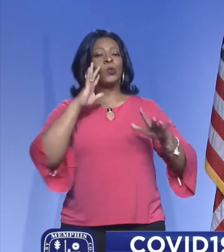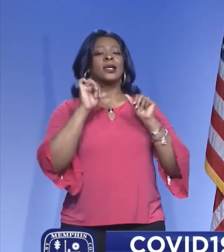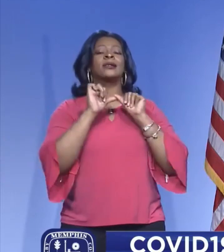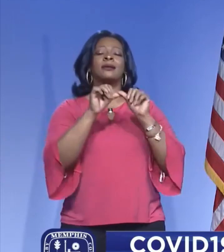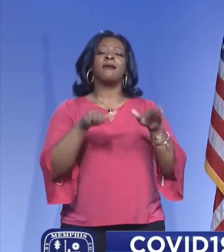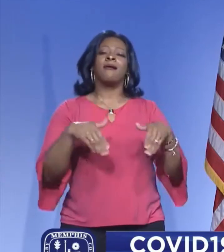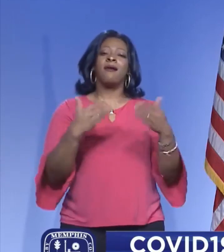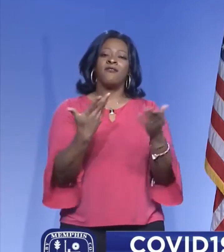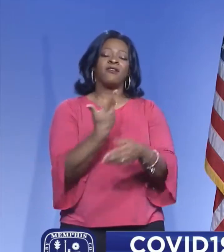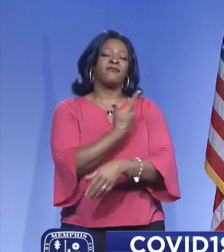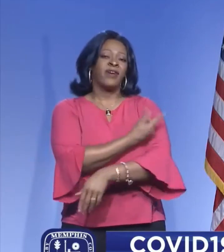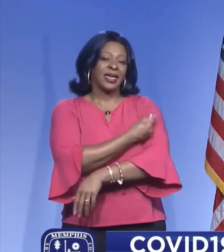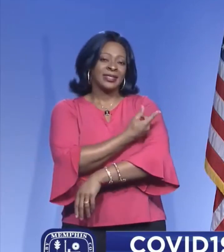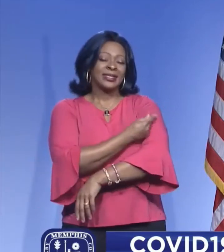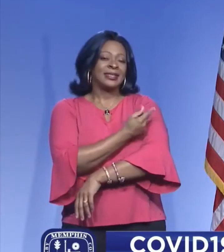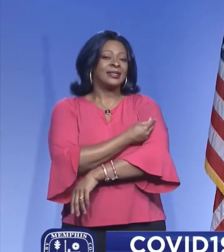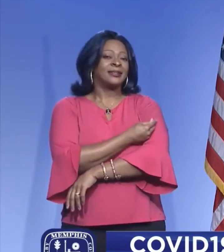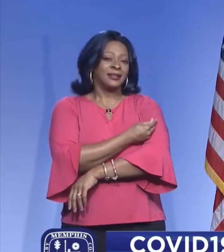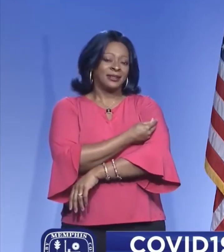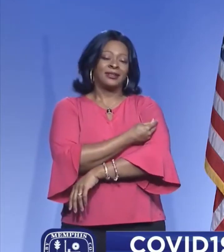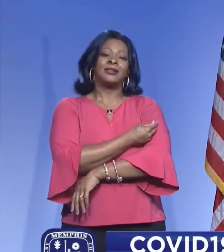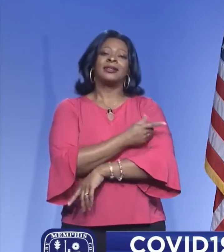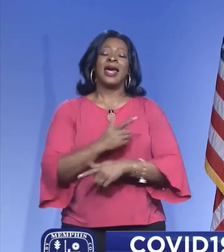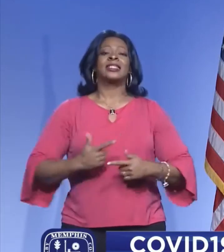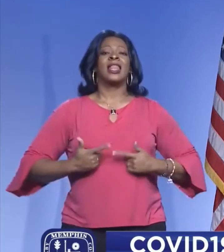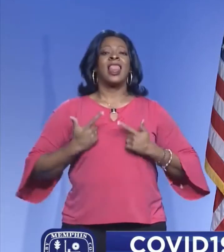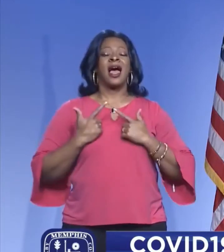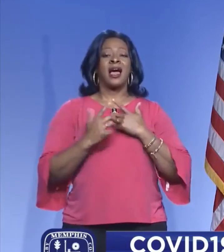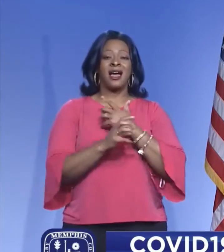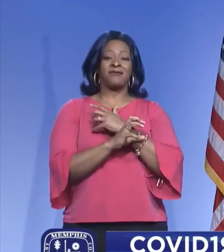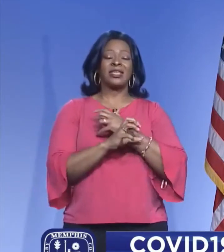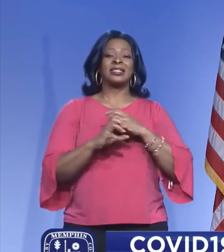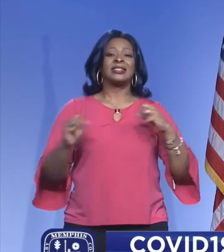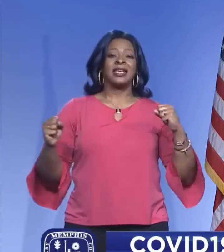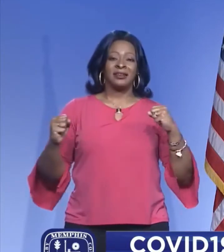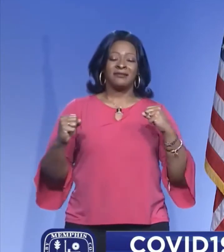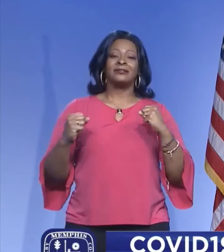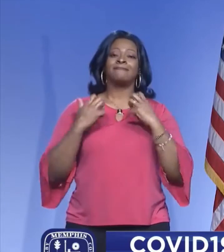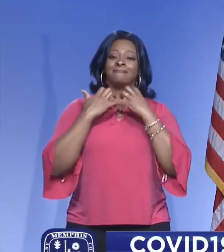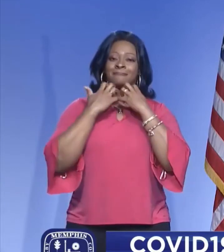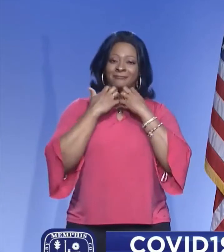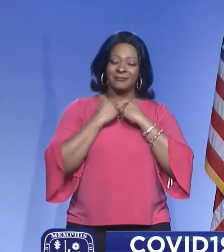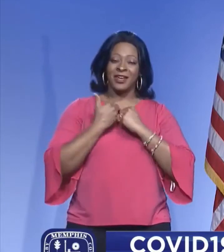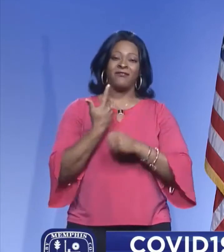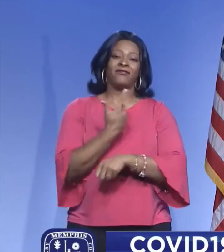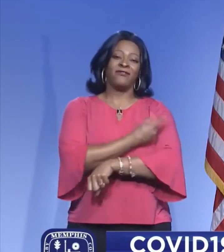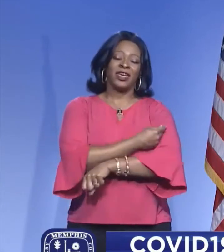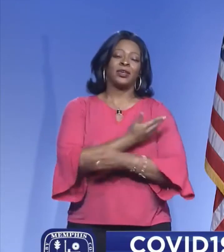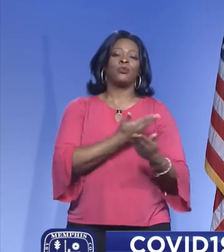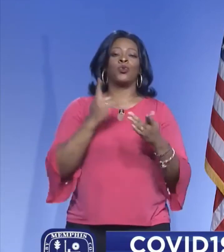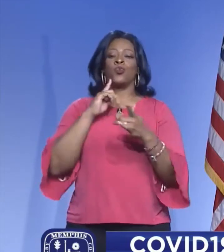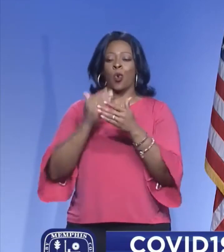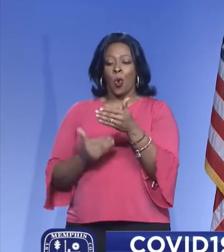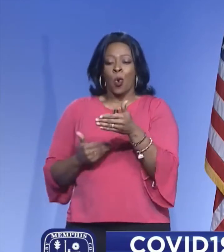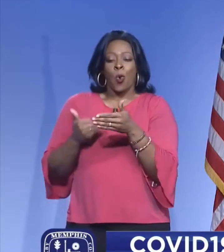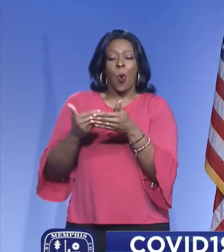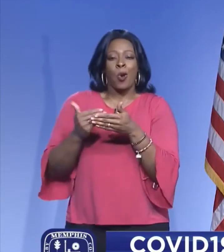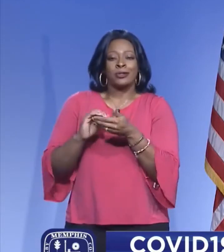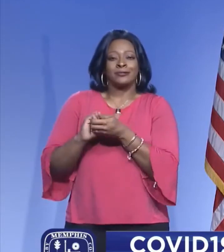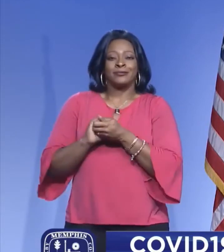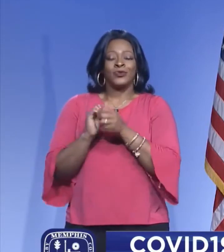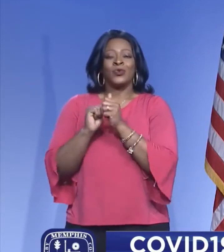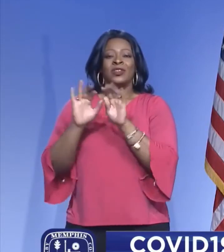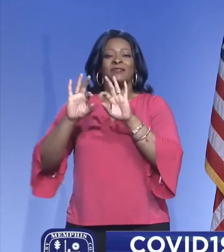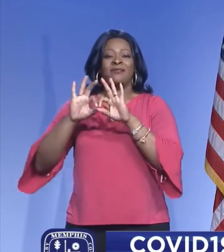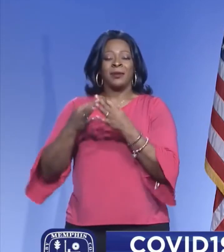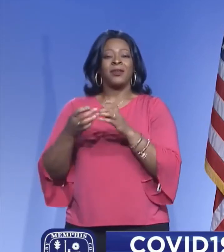the vaccine, and it's a life-saving vaccine that can also bring you closer together with your family, friends, and loved